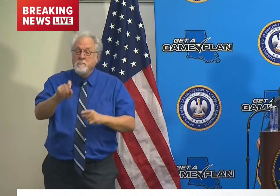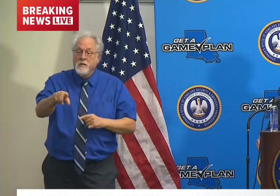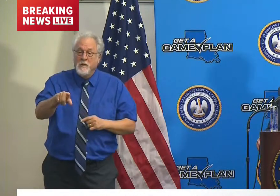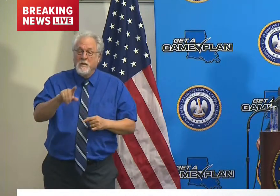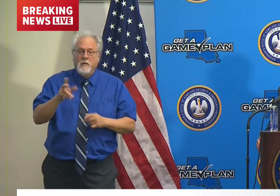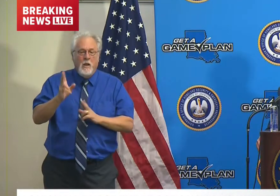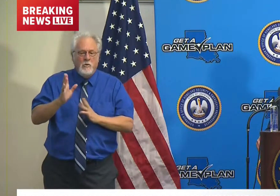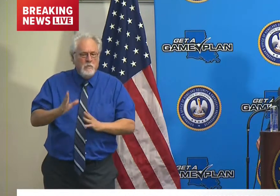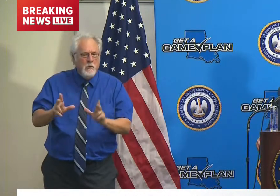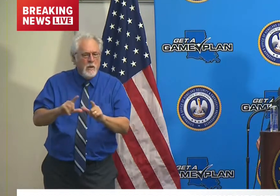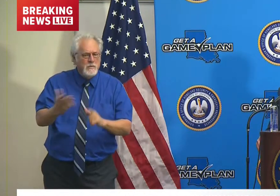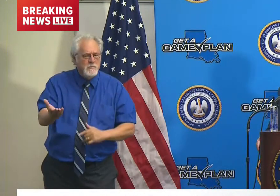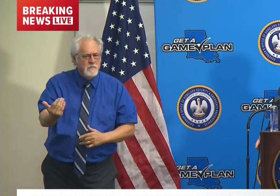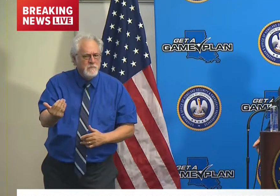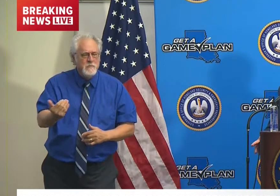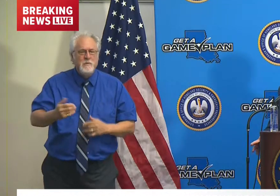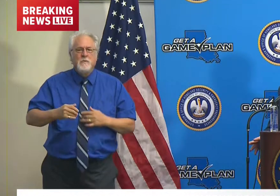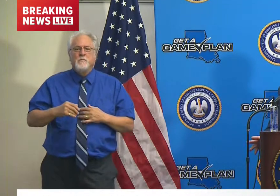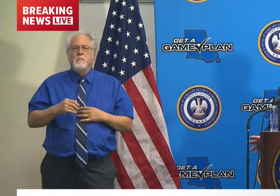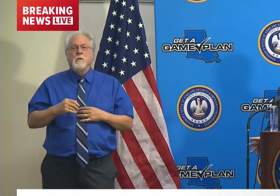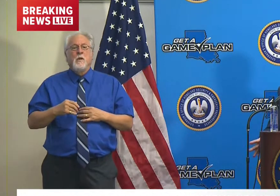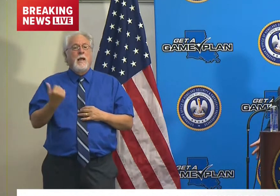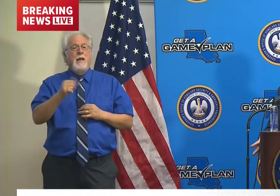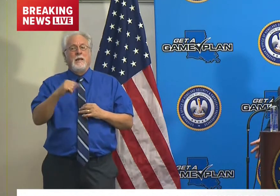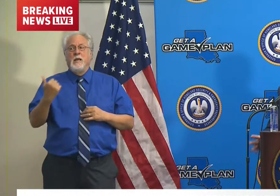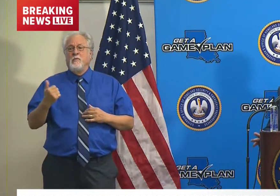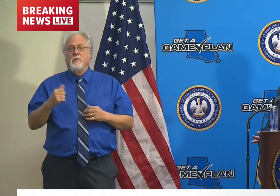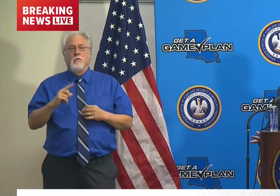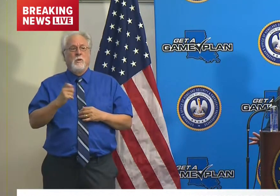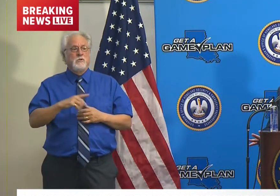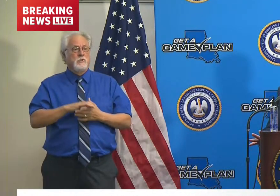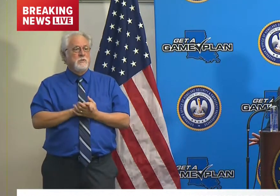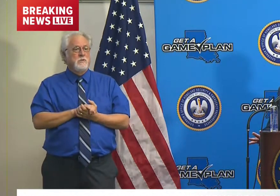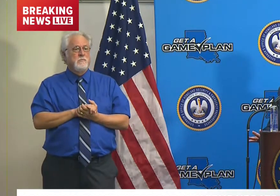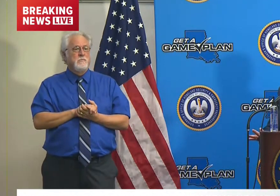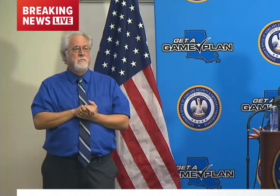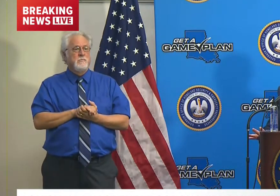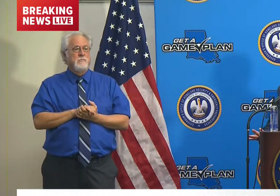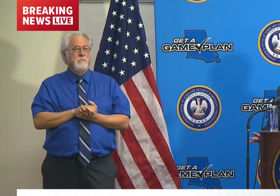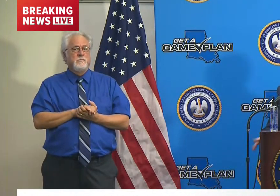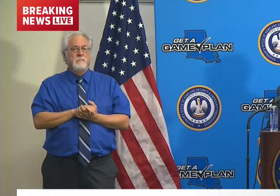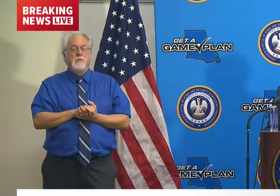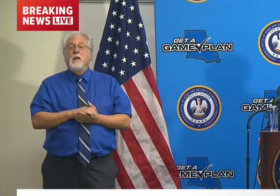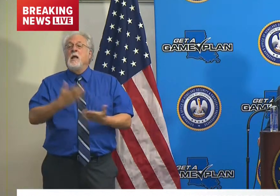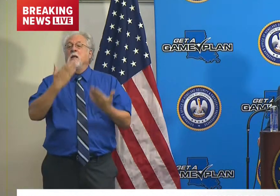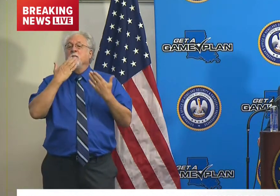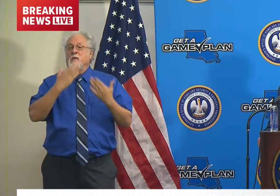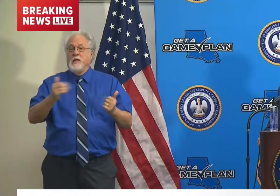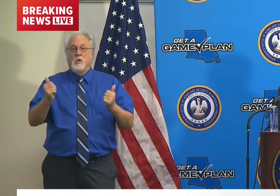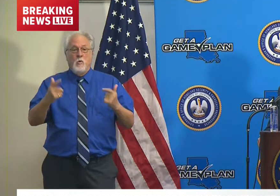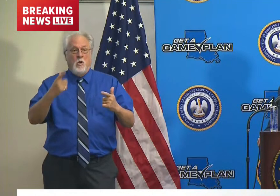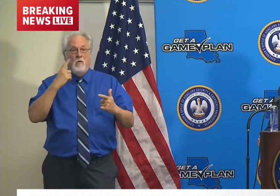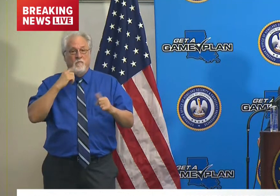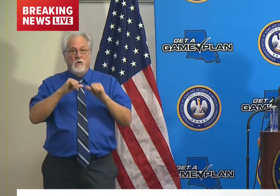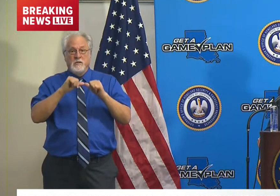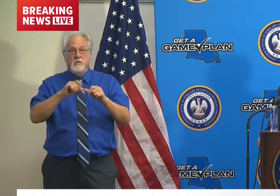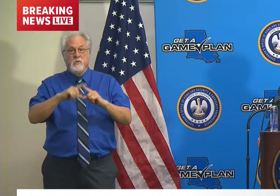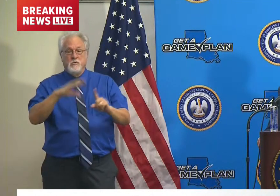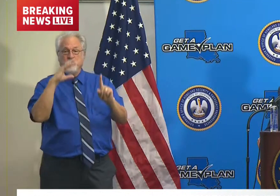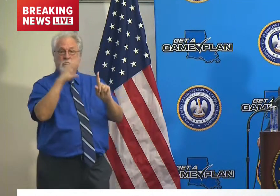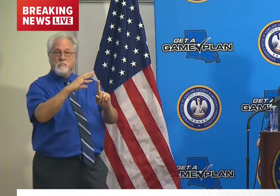that hunter for a license. Any other questions? Well, look, thank you all for continuing